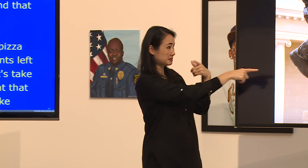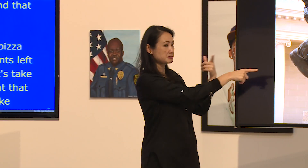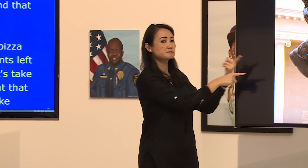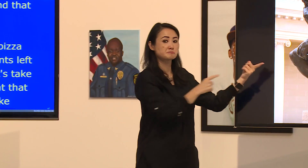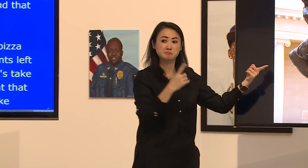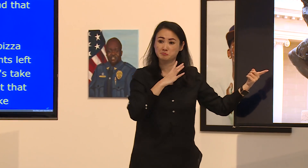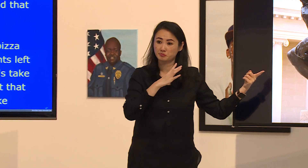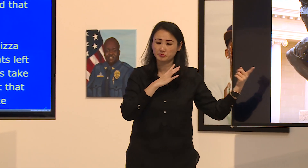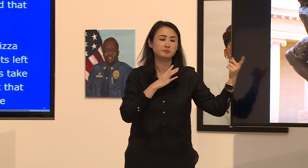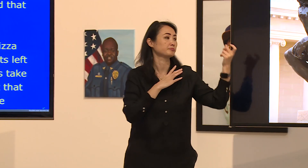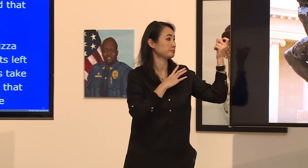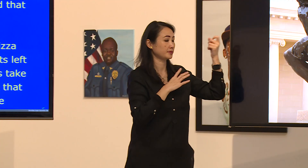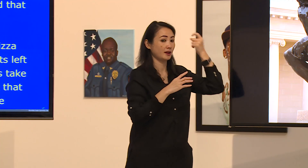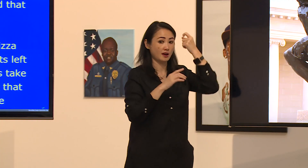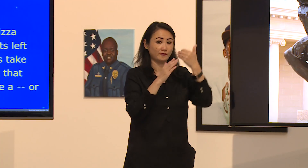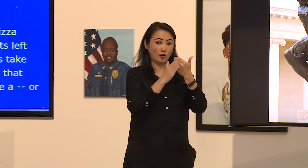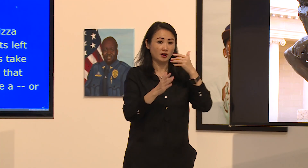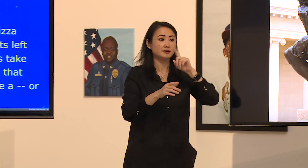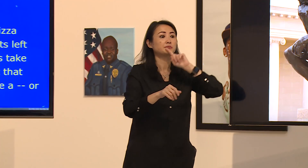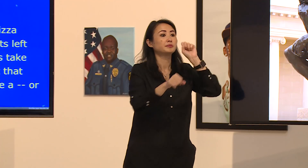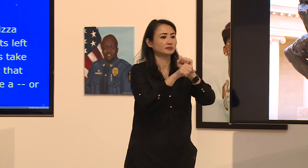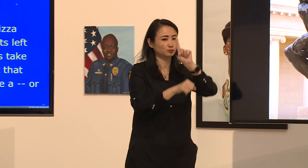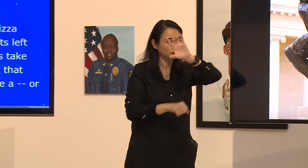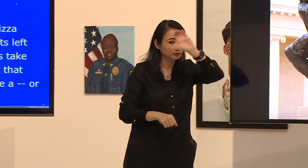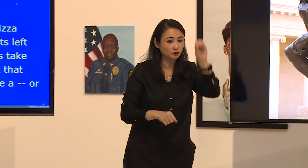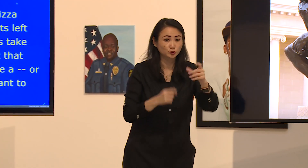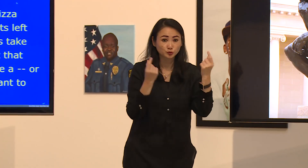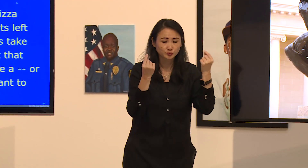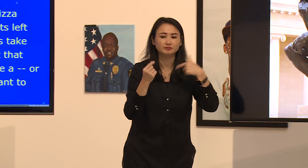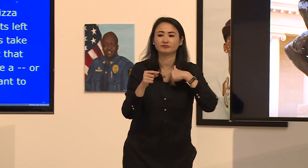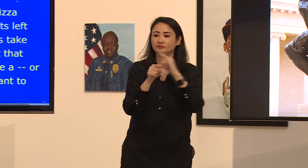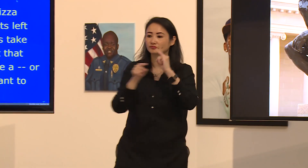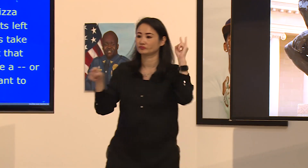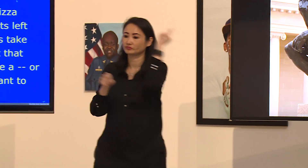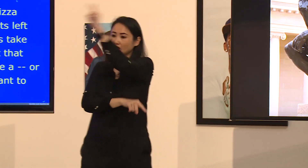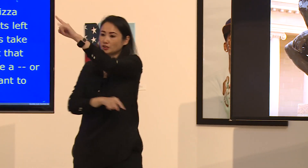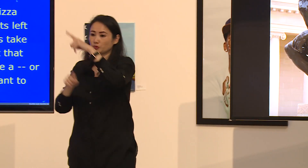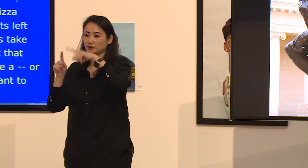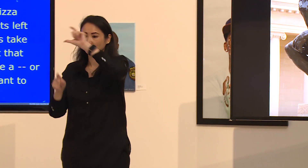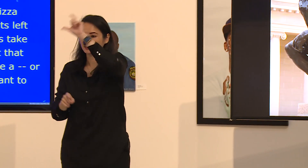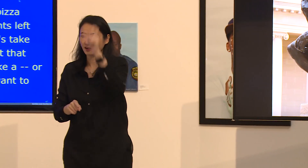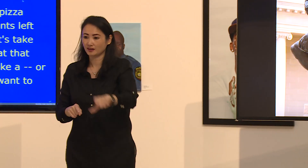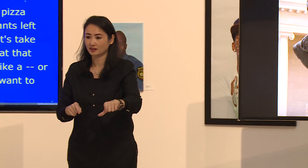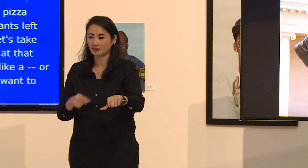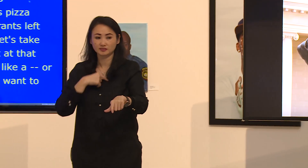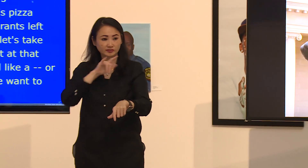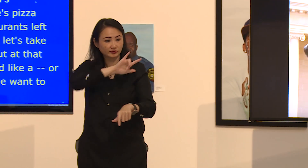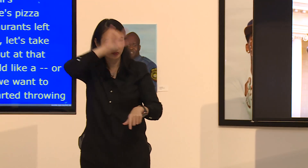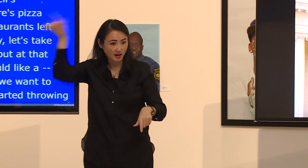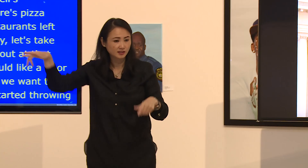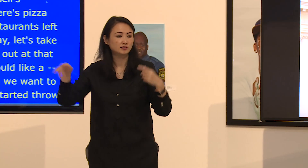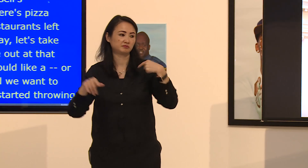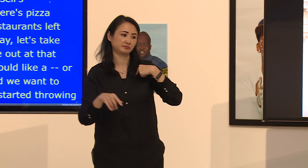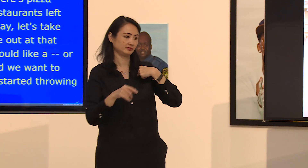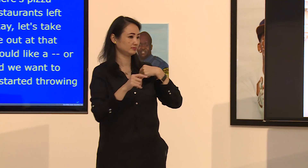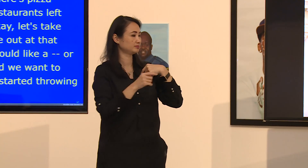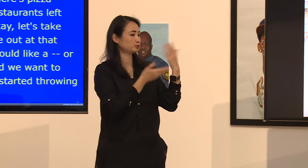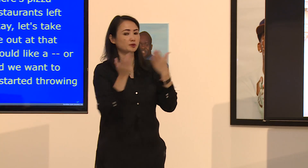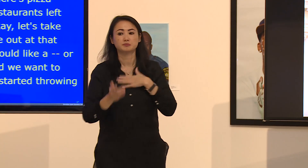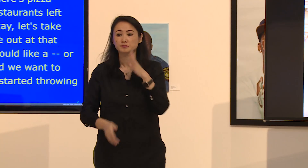wine? Like, we just started throwing out ideas. And truly what happened is we flew to Italy. And that's where I brought my mom.